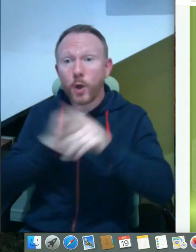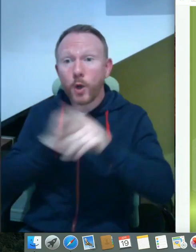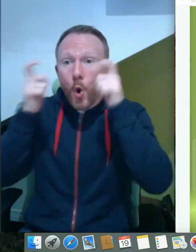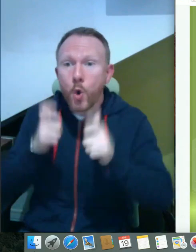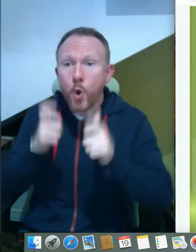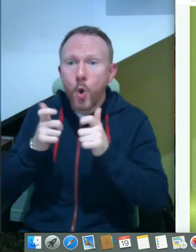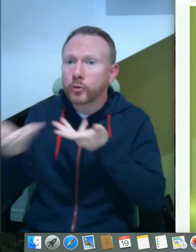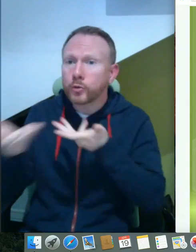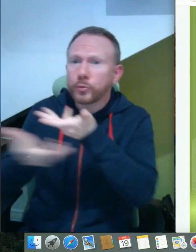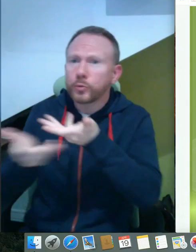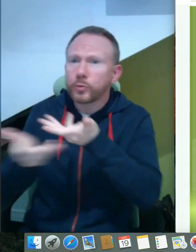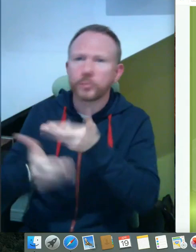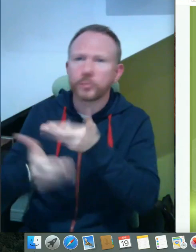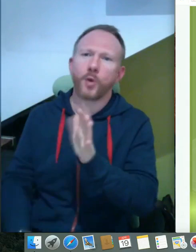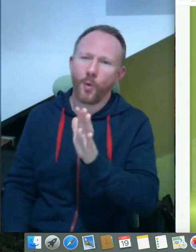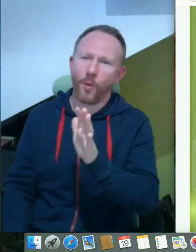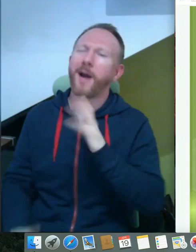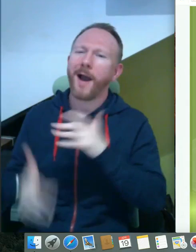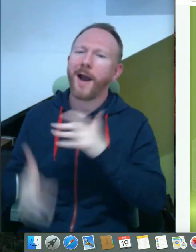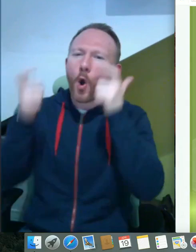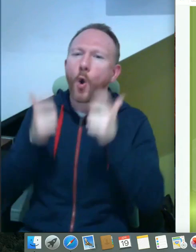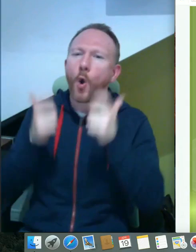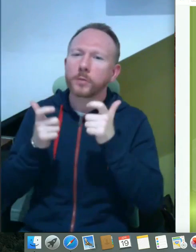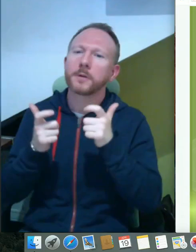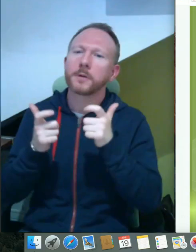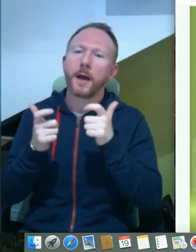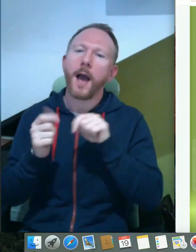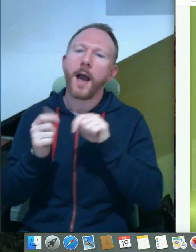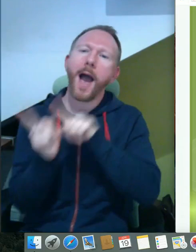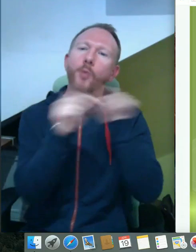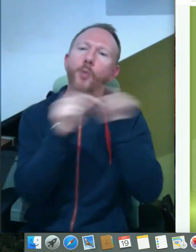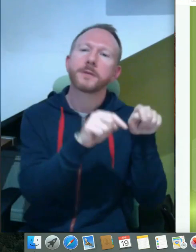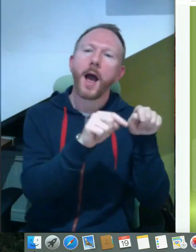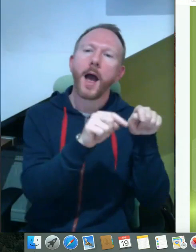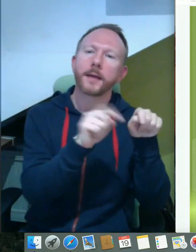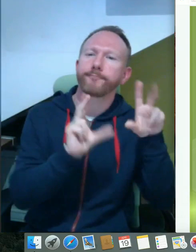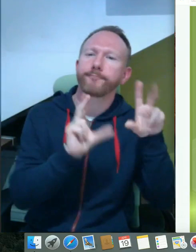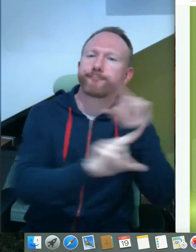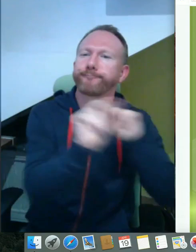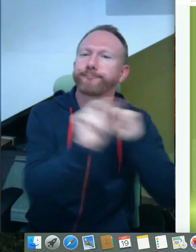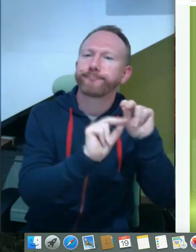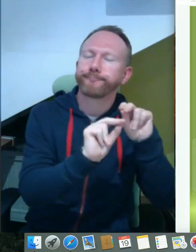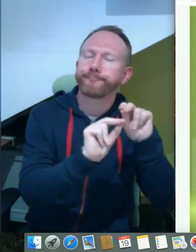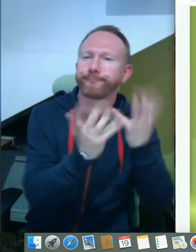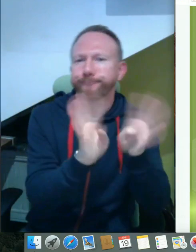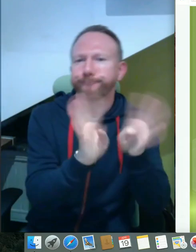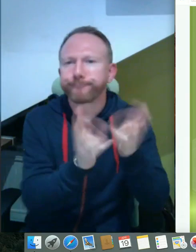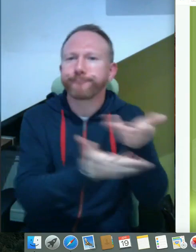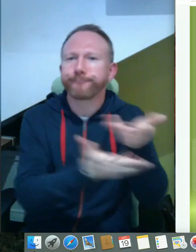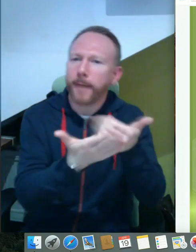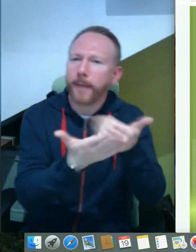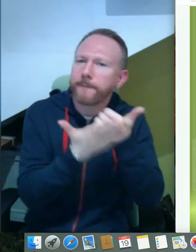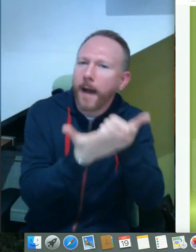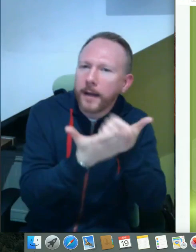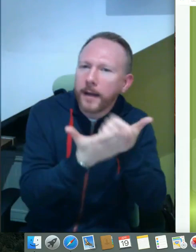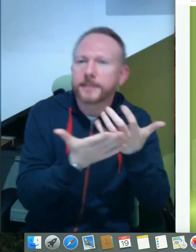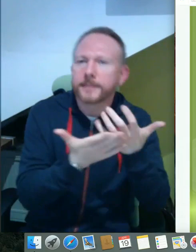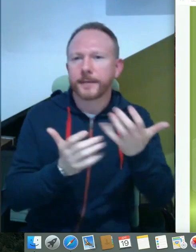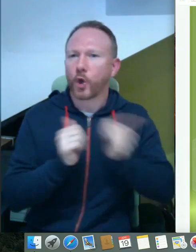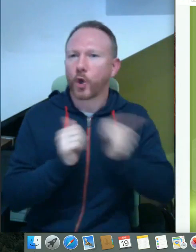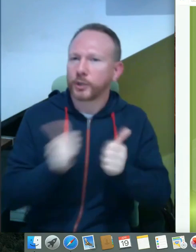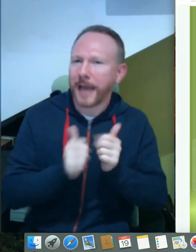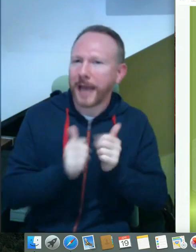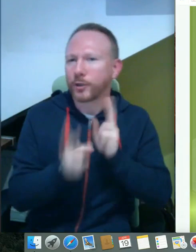easier than in court. I think that possibly we need to refer to the